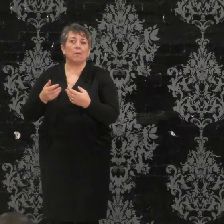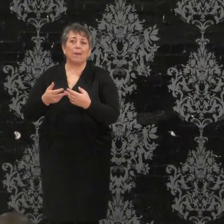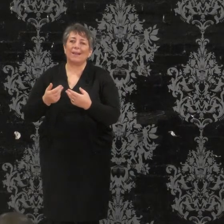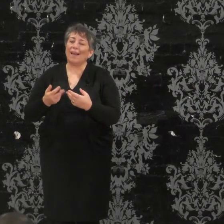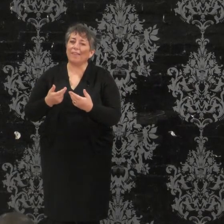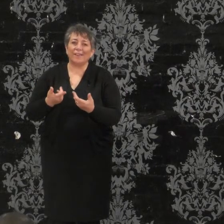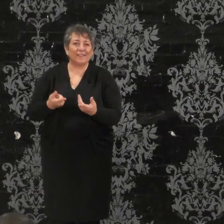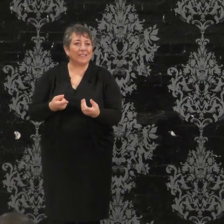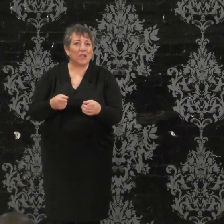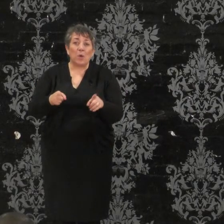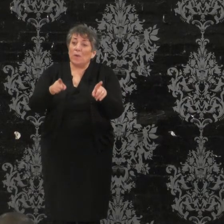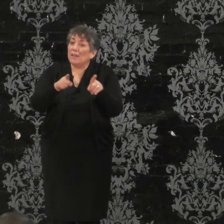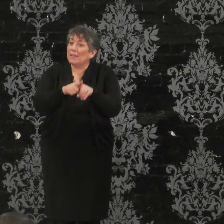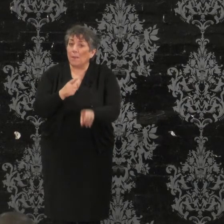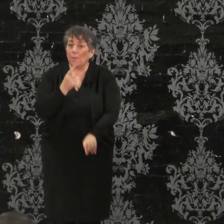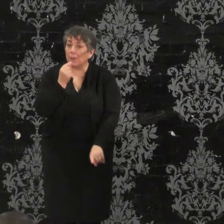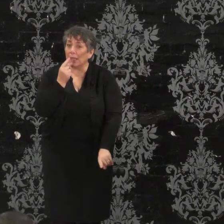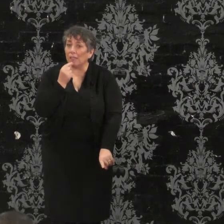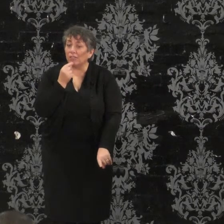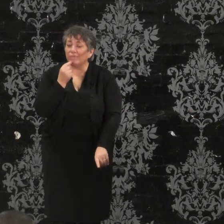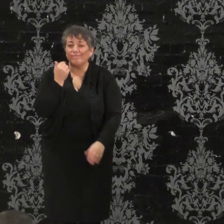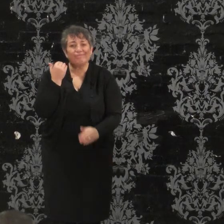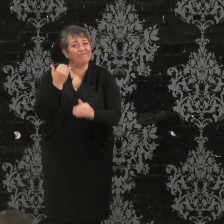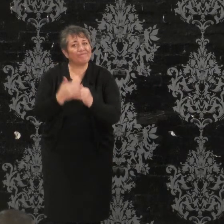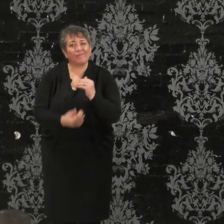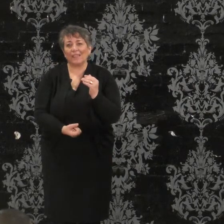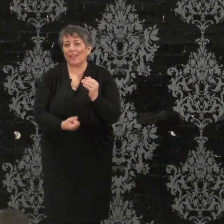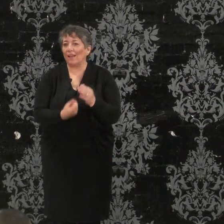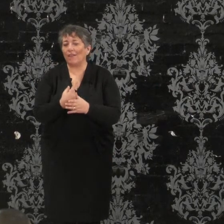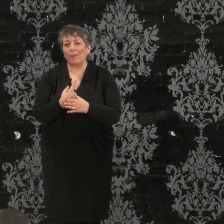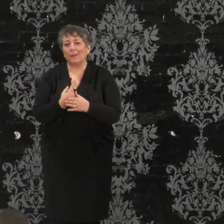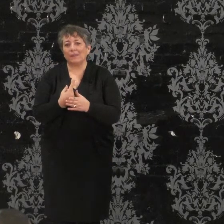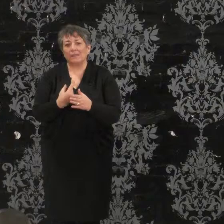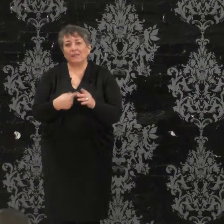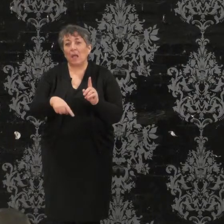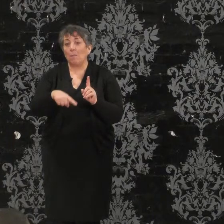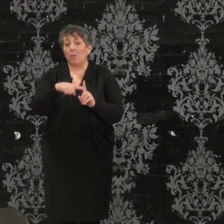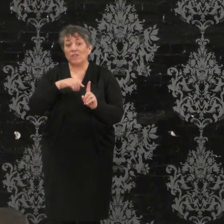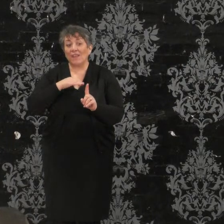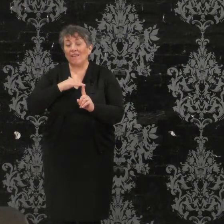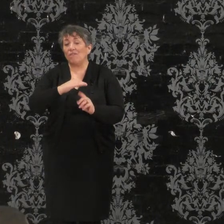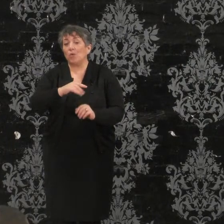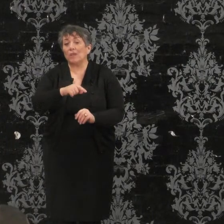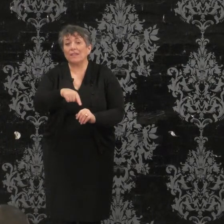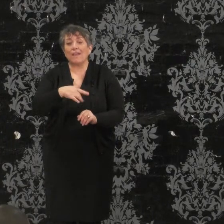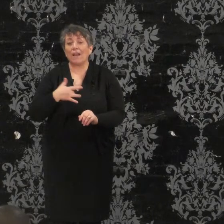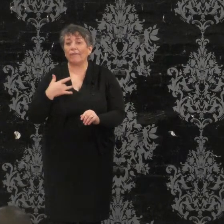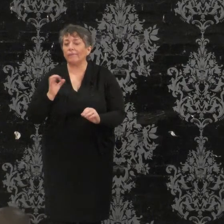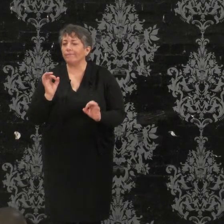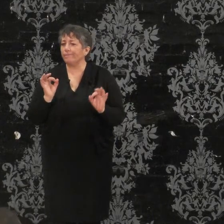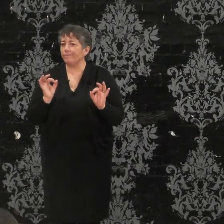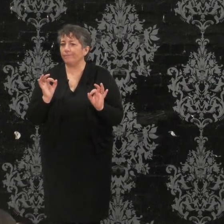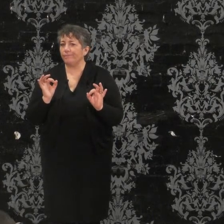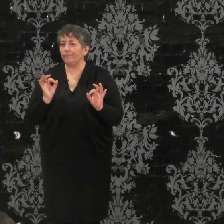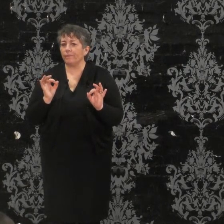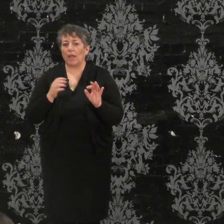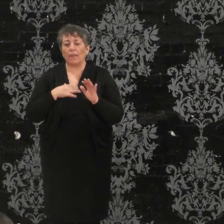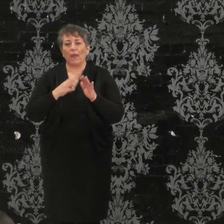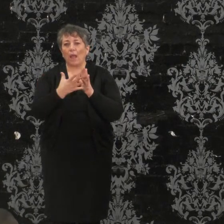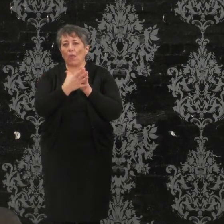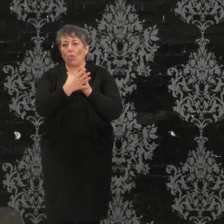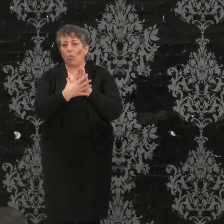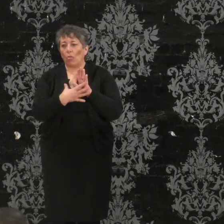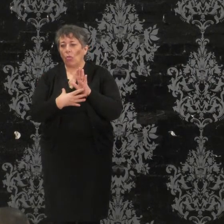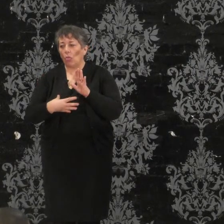as much potential, didn't have the same positive influences in their lives and were sucked into a life